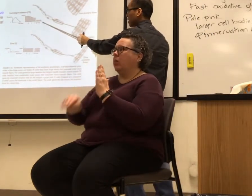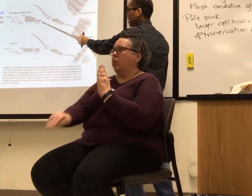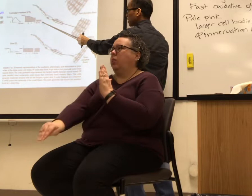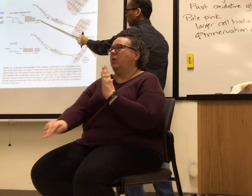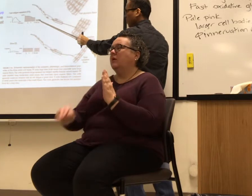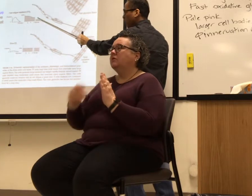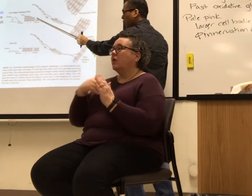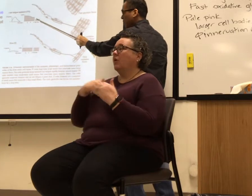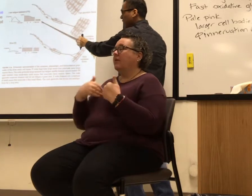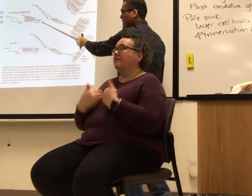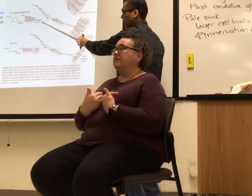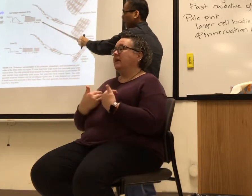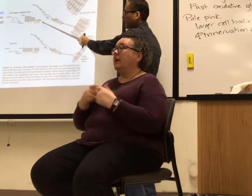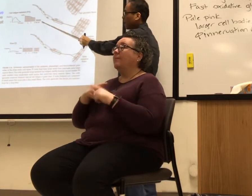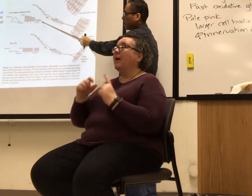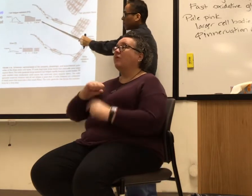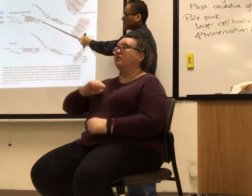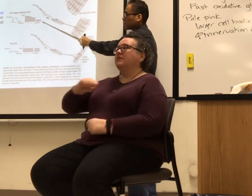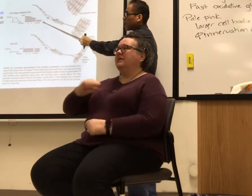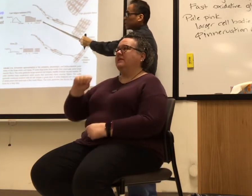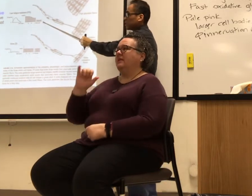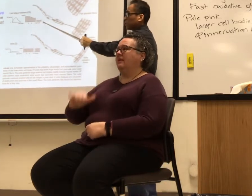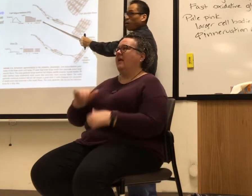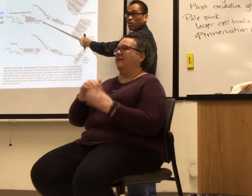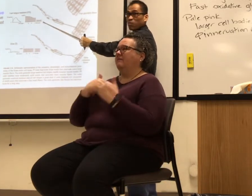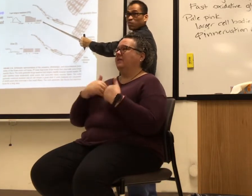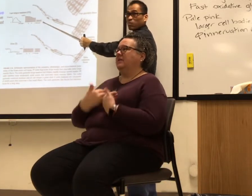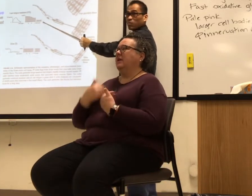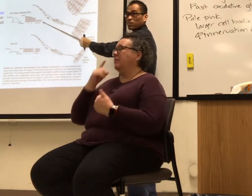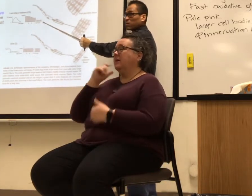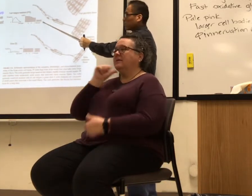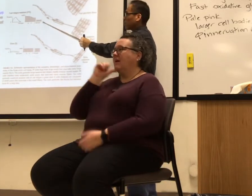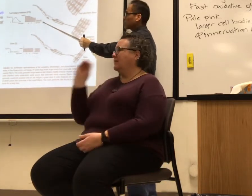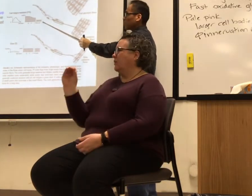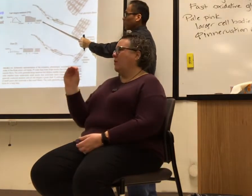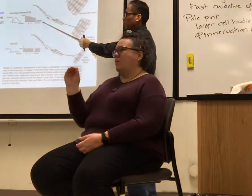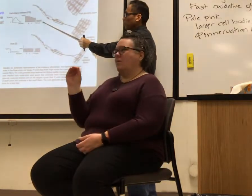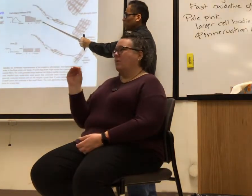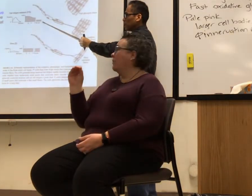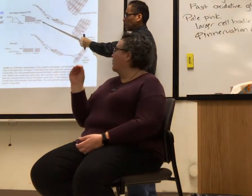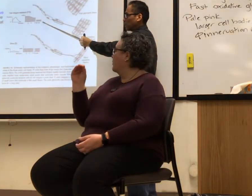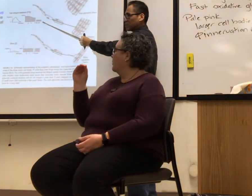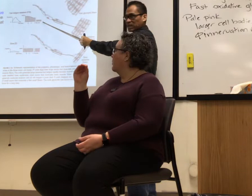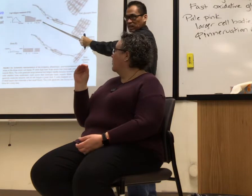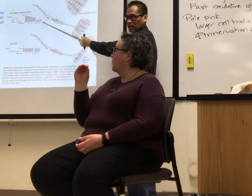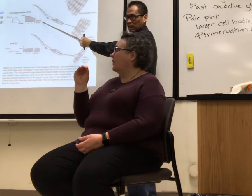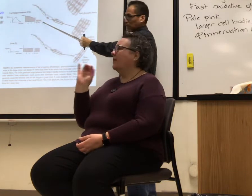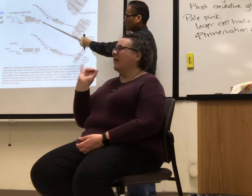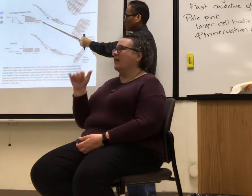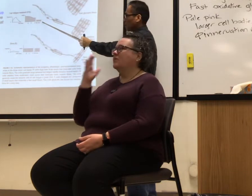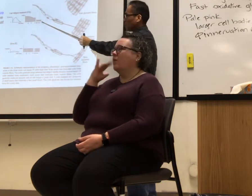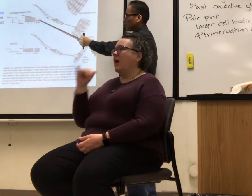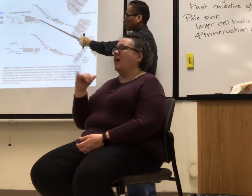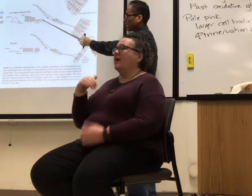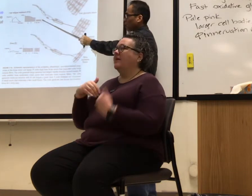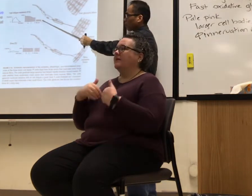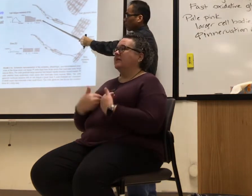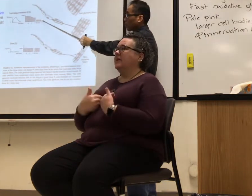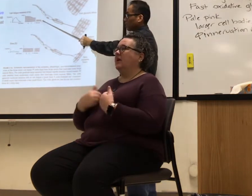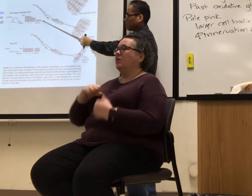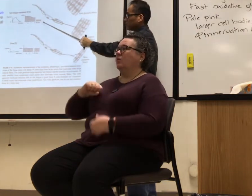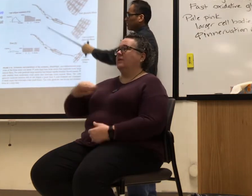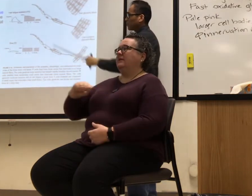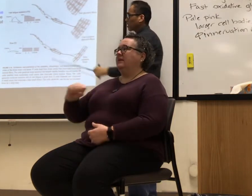have fatigue, but they're resisting it because it's not zero. So that's why they're fatigue resistant. Even after an